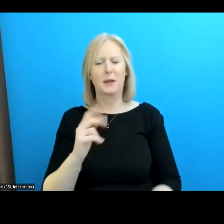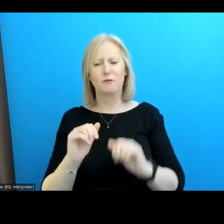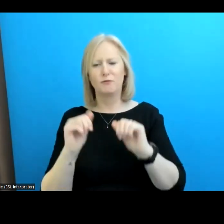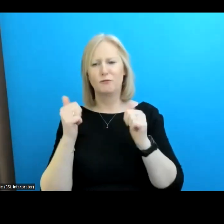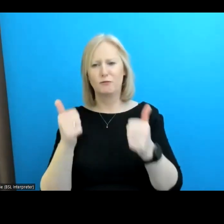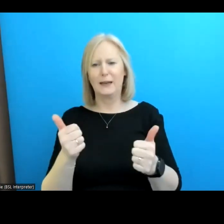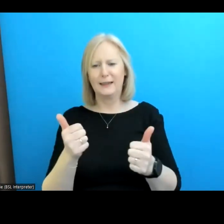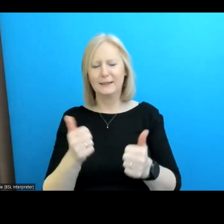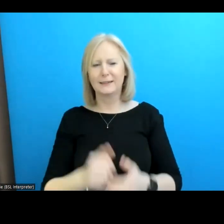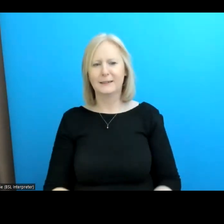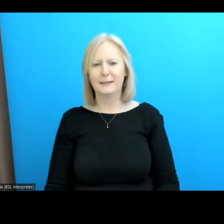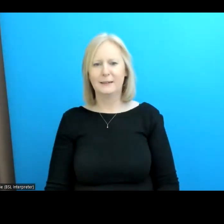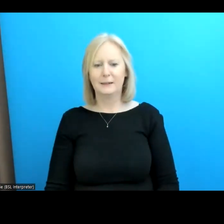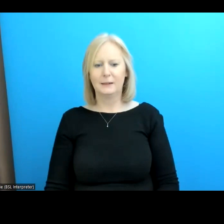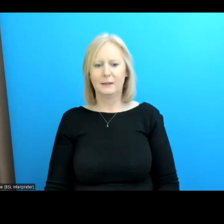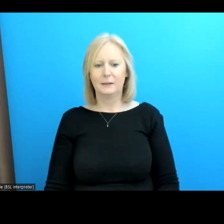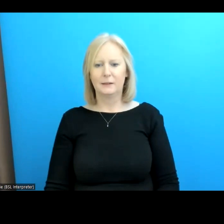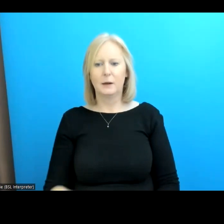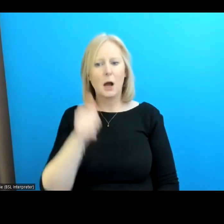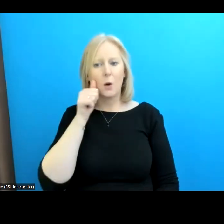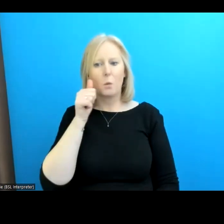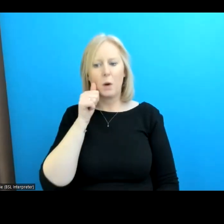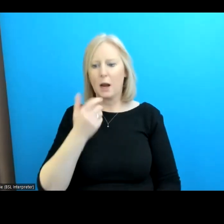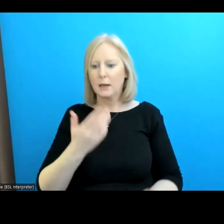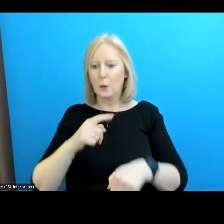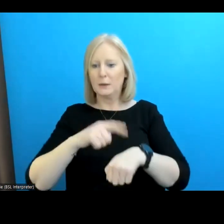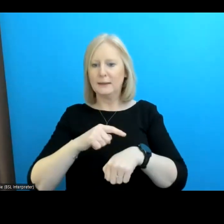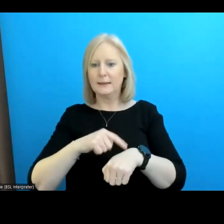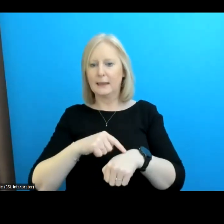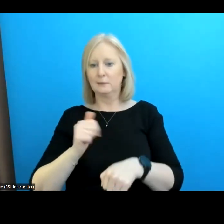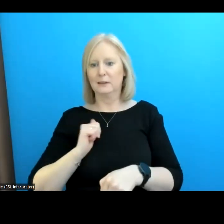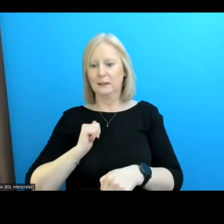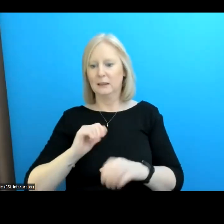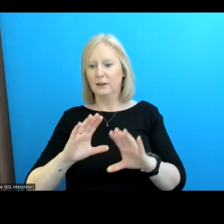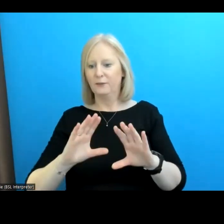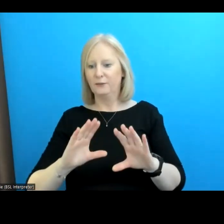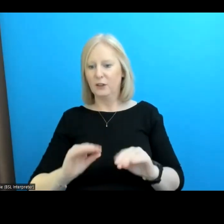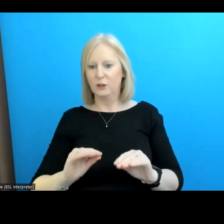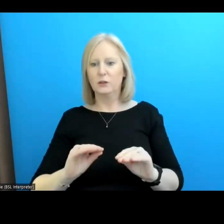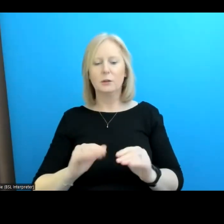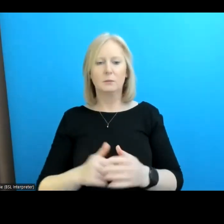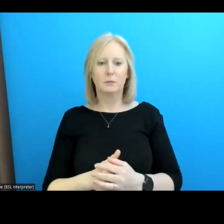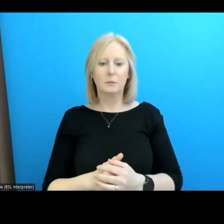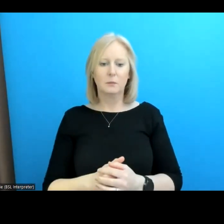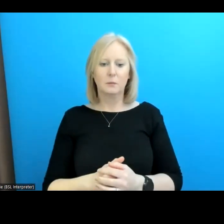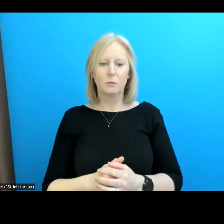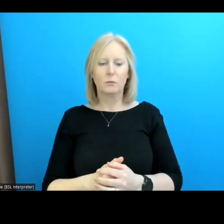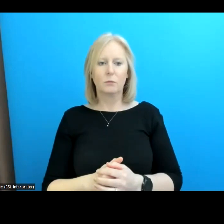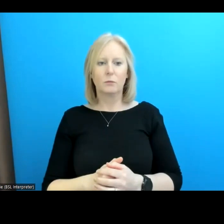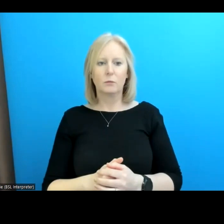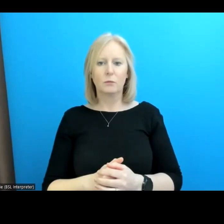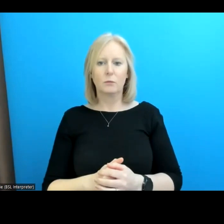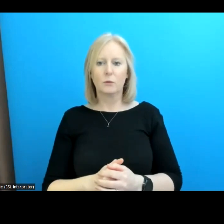of closing remarks. I'm aware that we are running out of time, and so I think rather than trying to tackle all